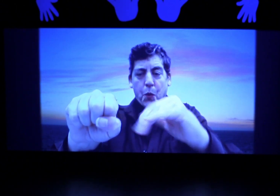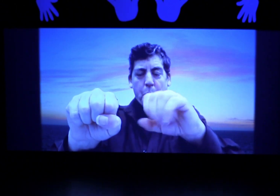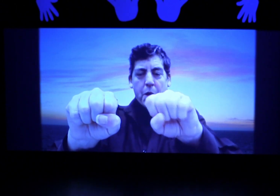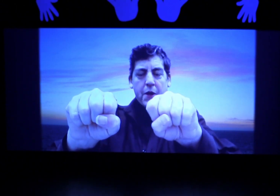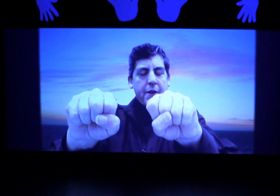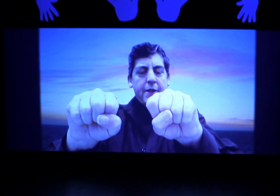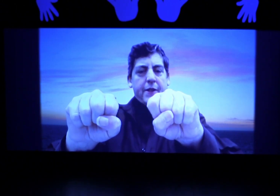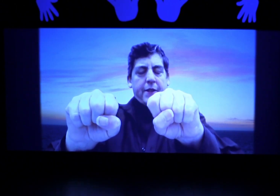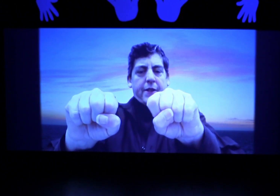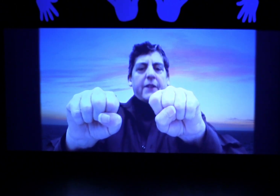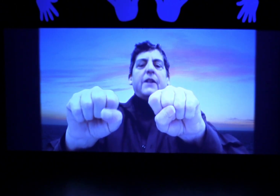Goodbye.